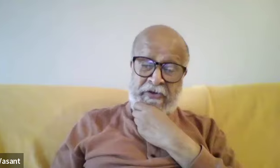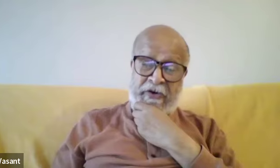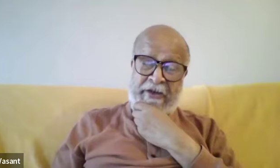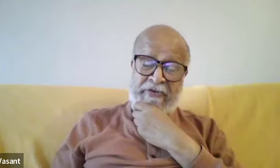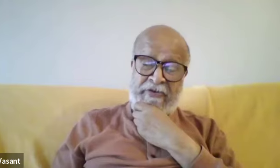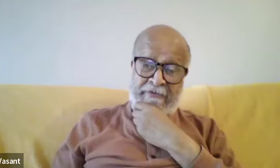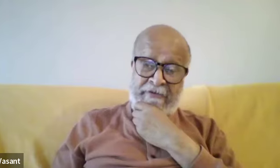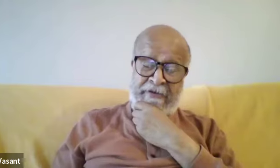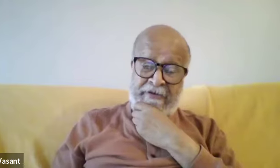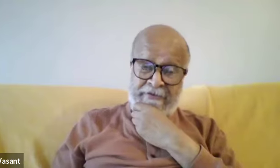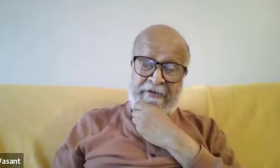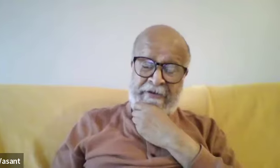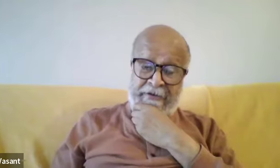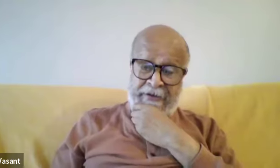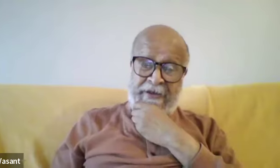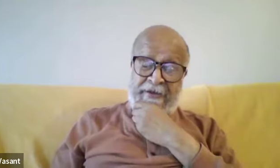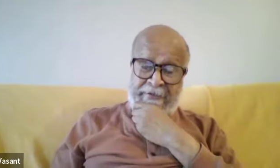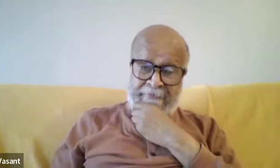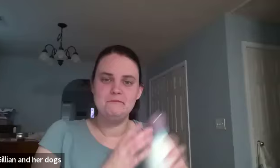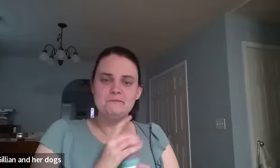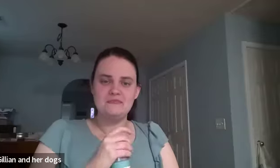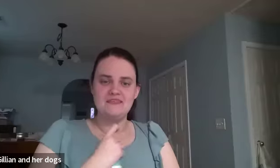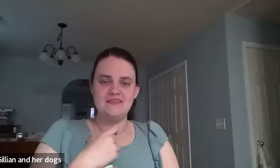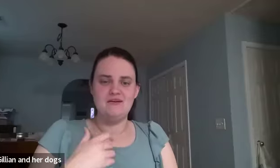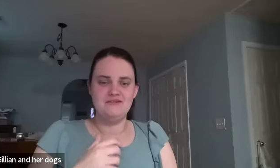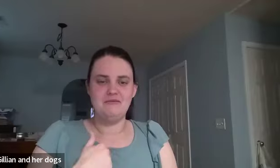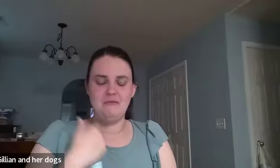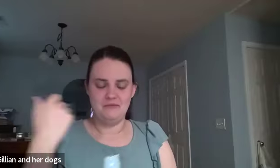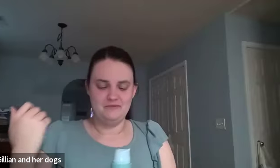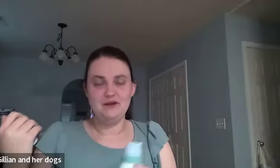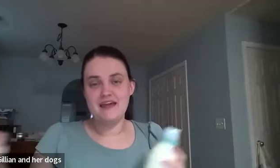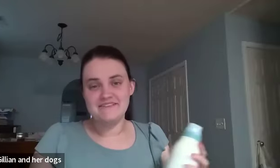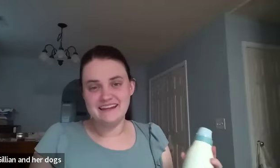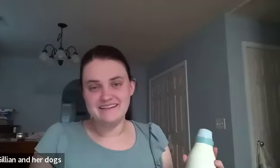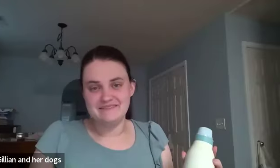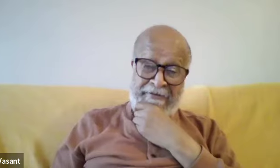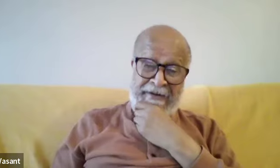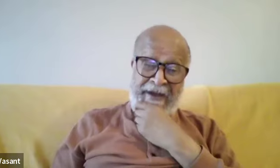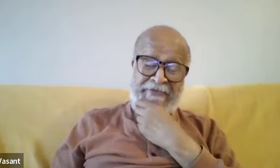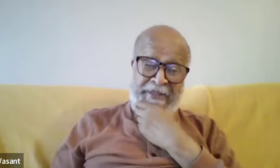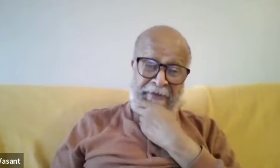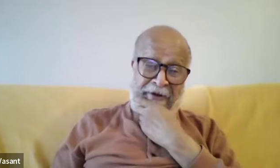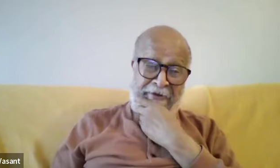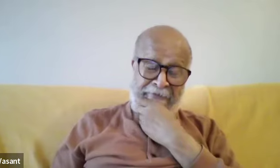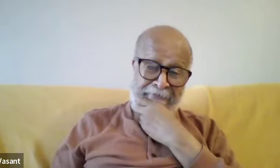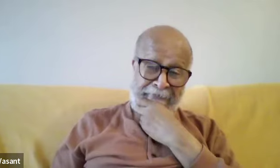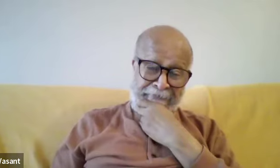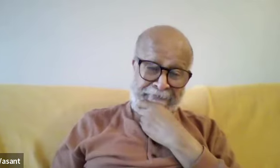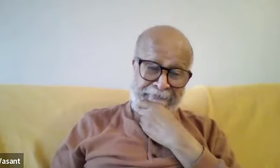Yellowstone has. That's true. I didn't even think about that. Hmm? We I've don't seen have them any. there. I've We seen don't. them there. I have a We don't. chip on